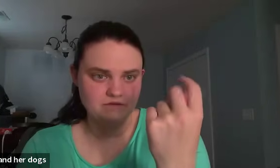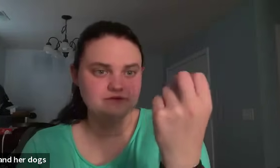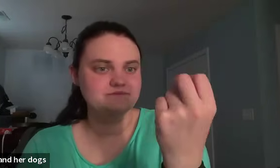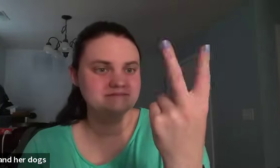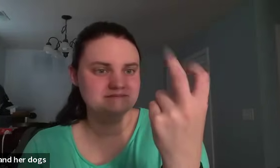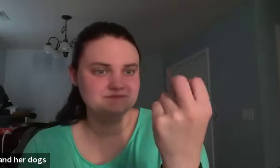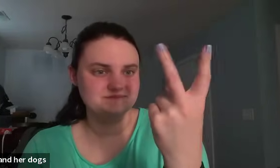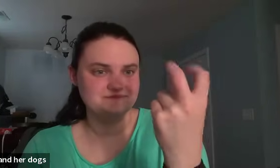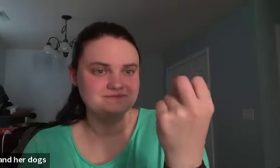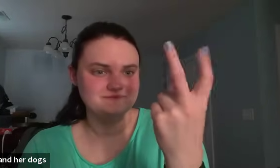12,